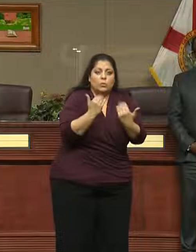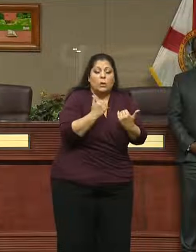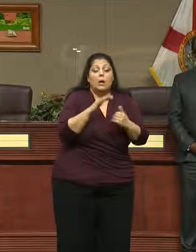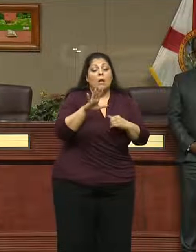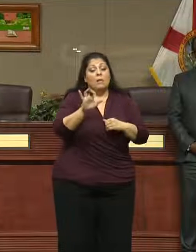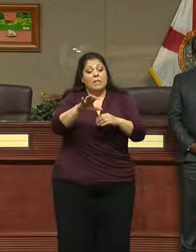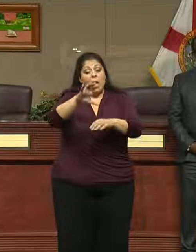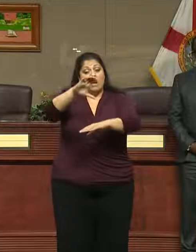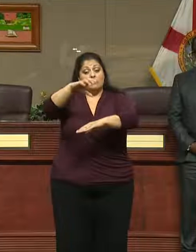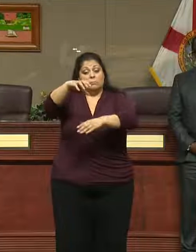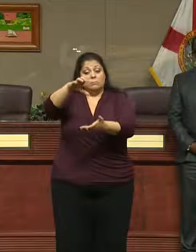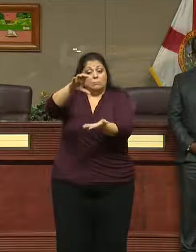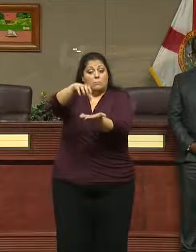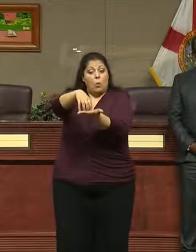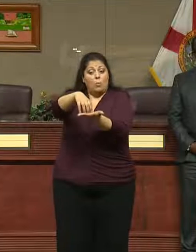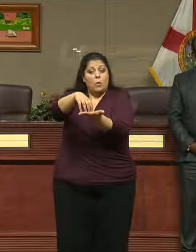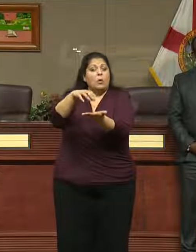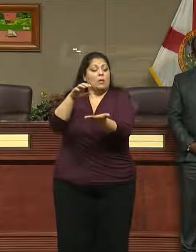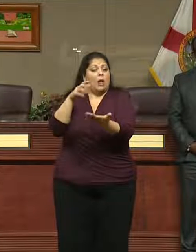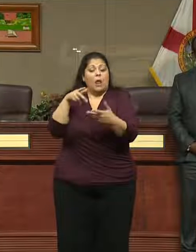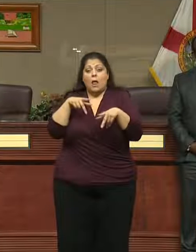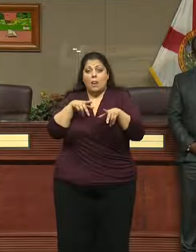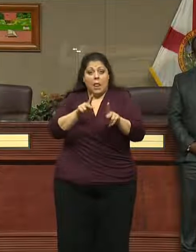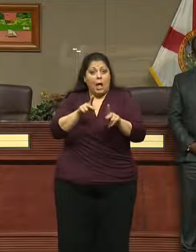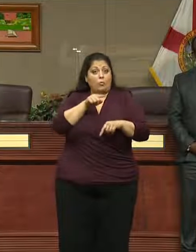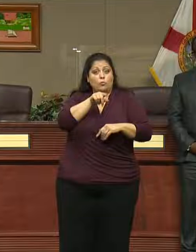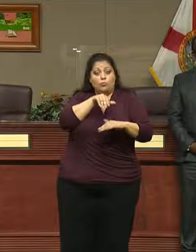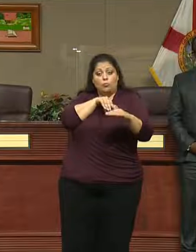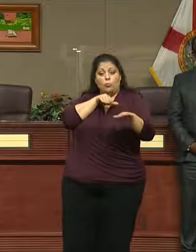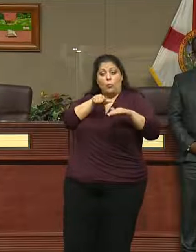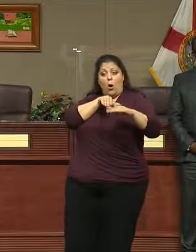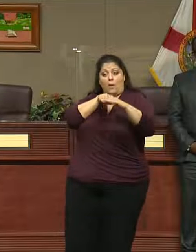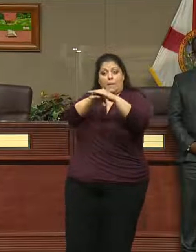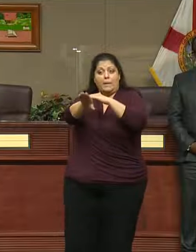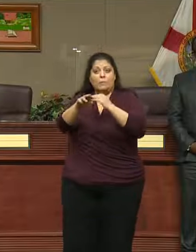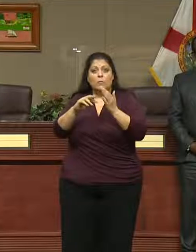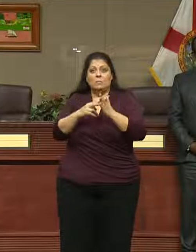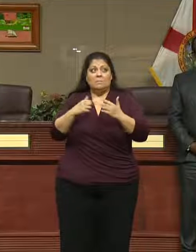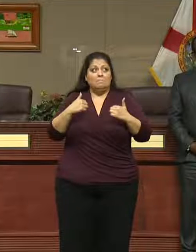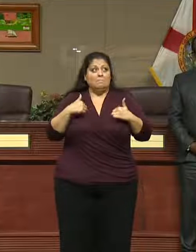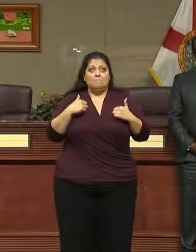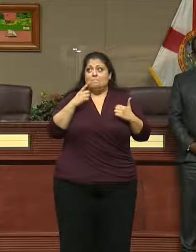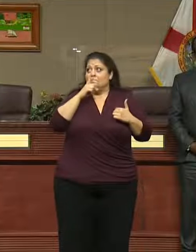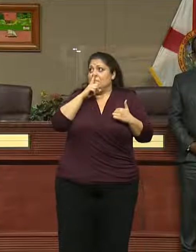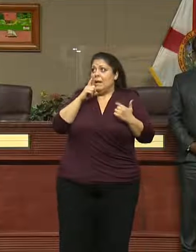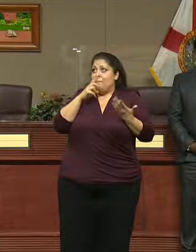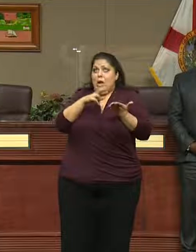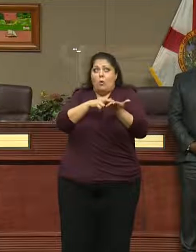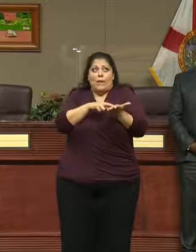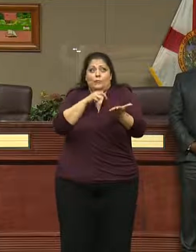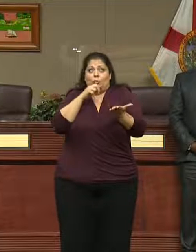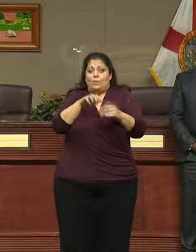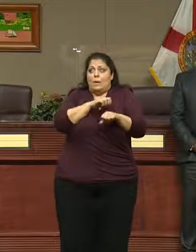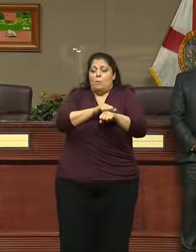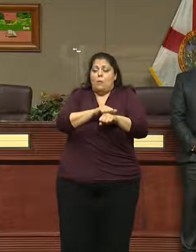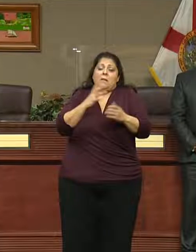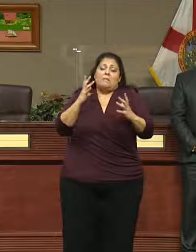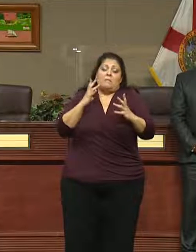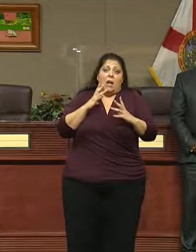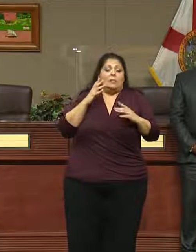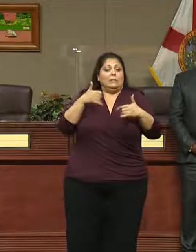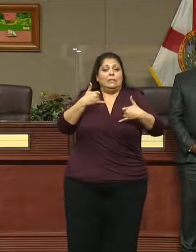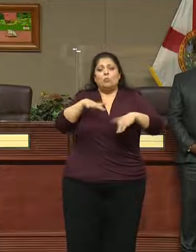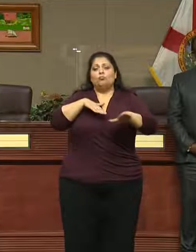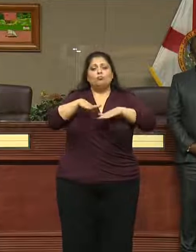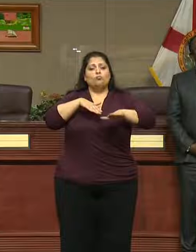walk-ins, so anyone can walk to any of the two sites and just register right there and get your vaccine there if they have the